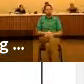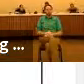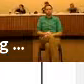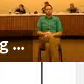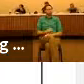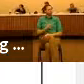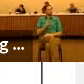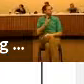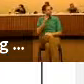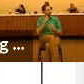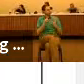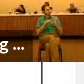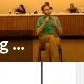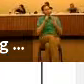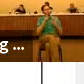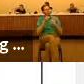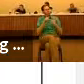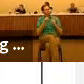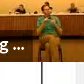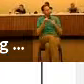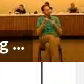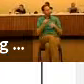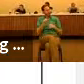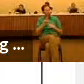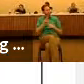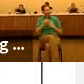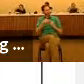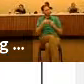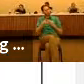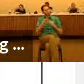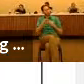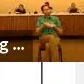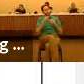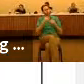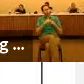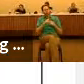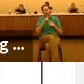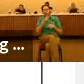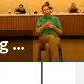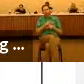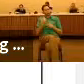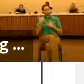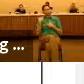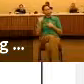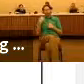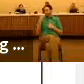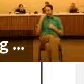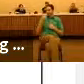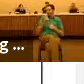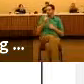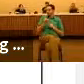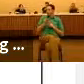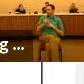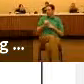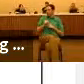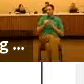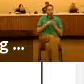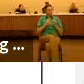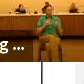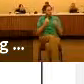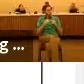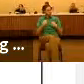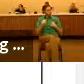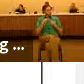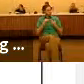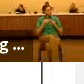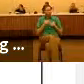Who's going to be maintaining the 26 acres of open space in the ponds? If it's green belt, So it's going to come to the town. that would come